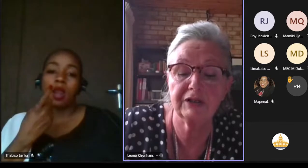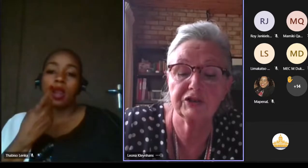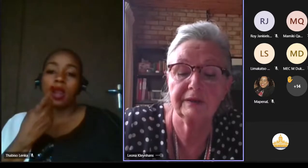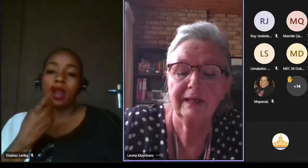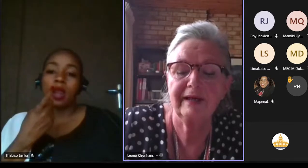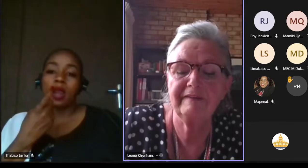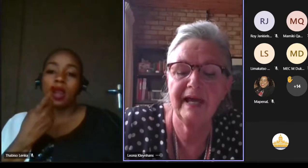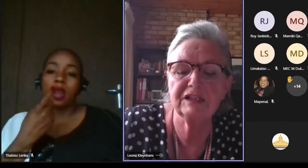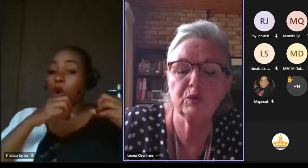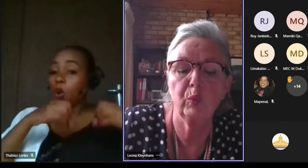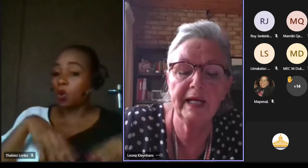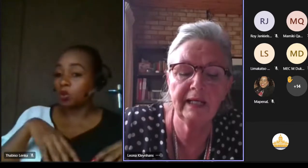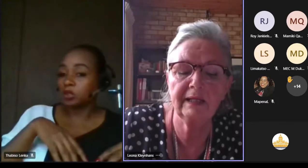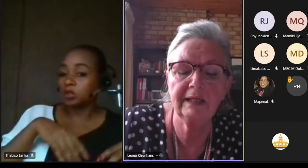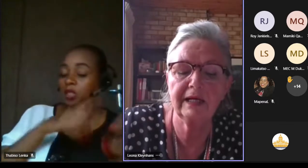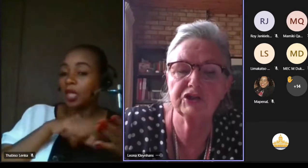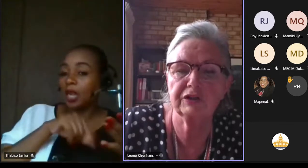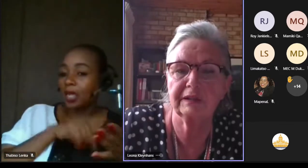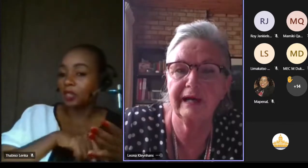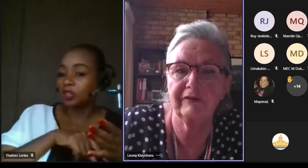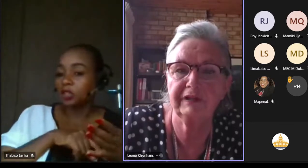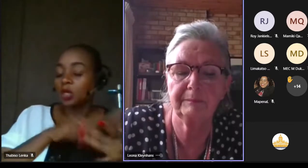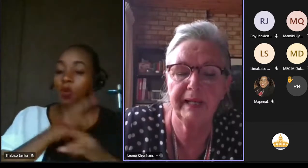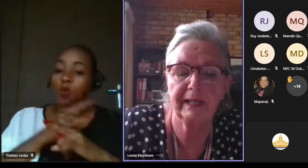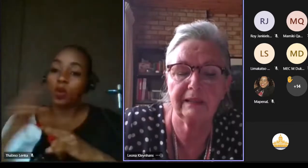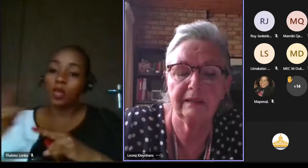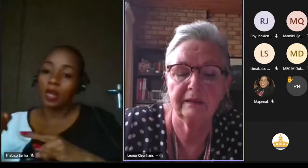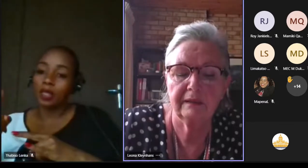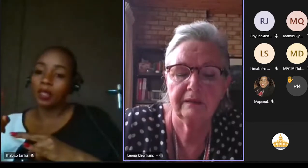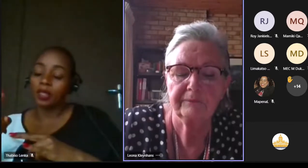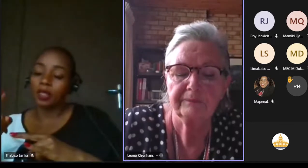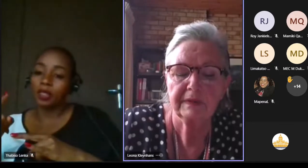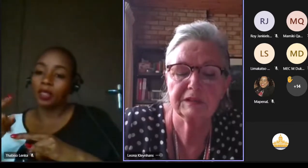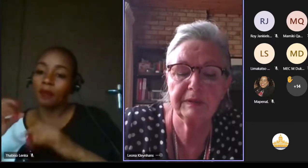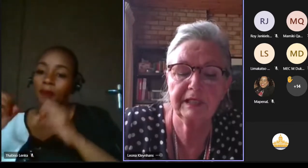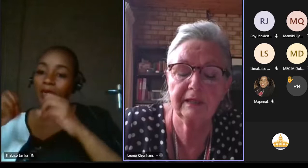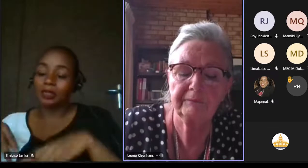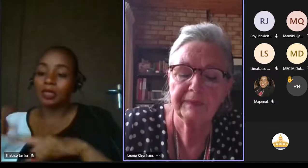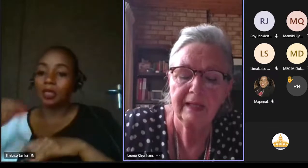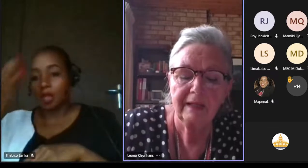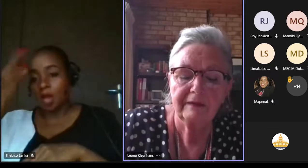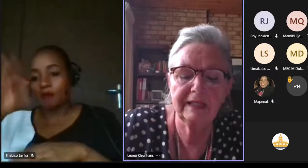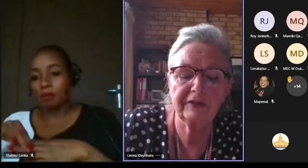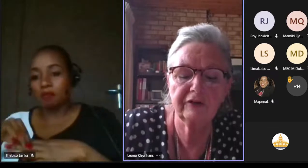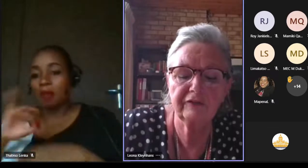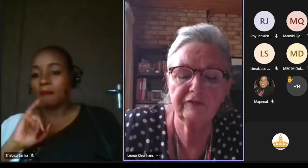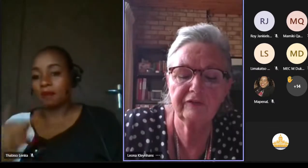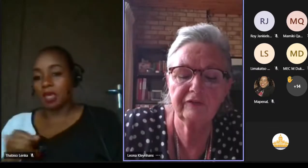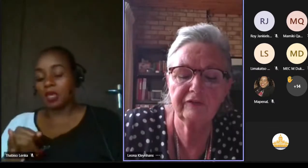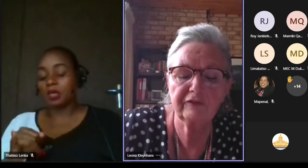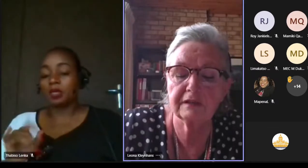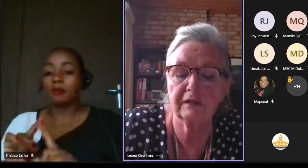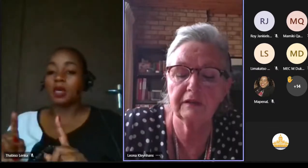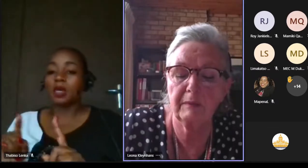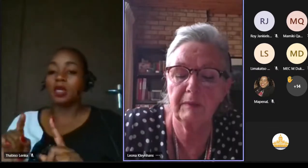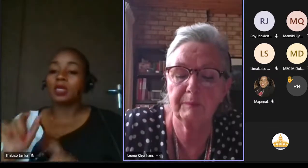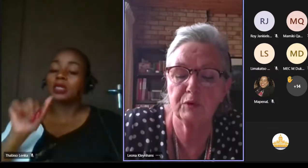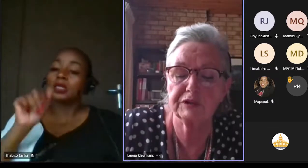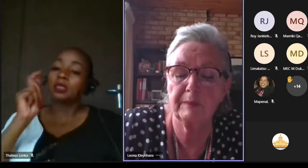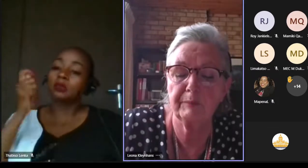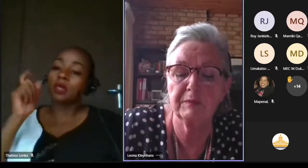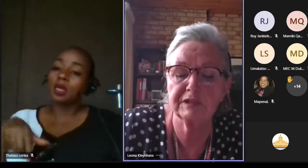an election, and that is winning an election and governing badly. Speaker, the leader of the ANC,